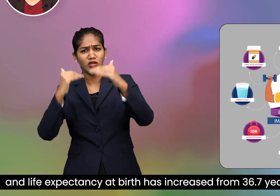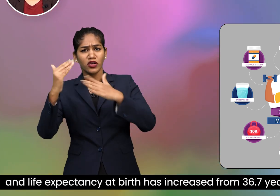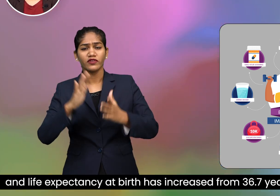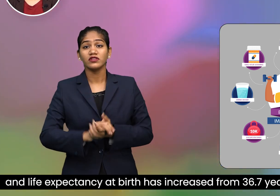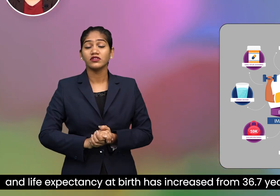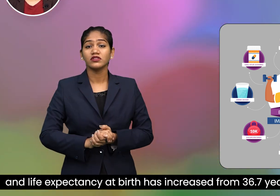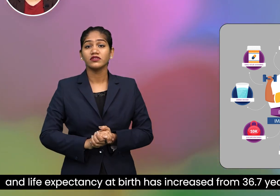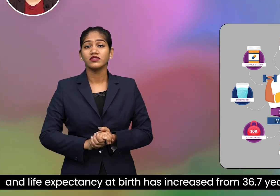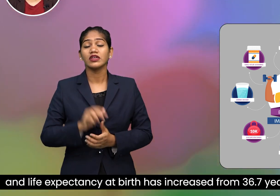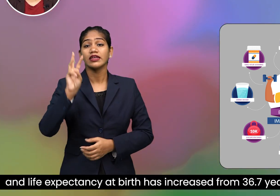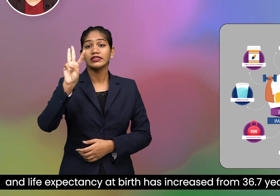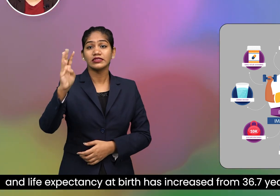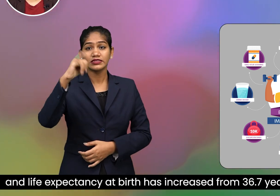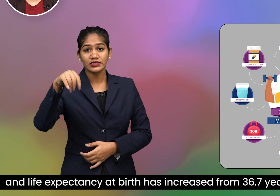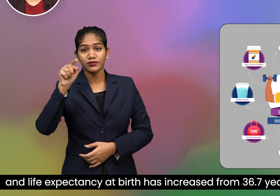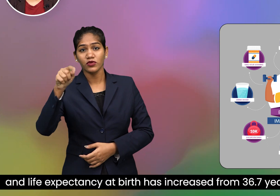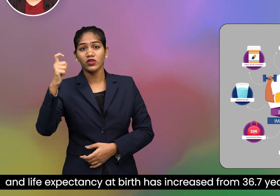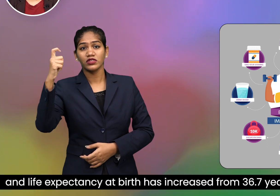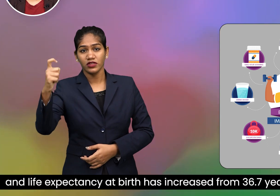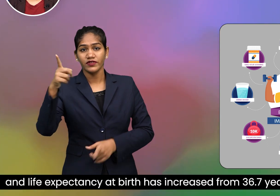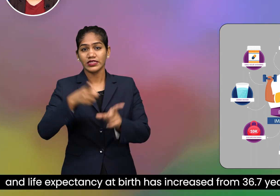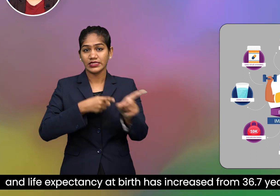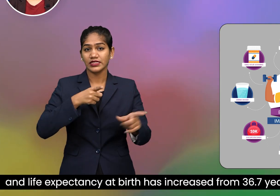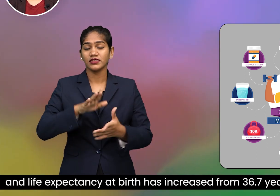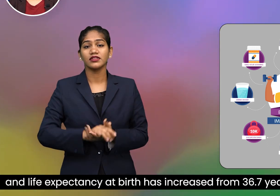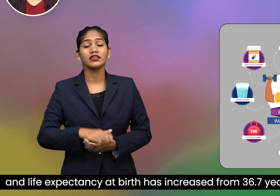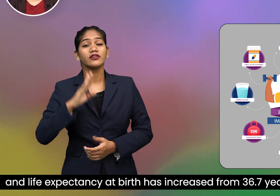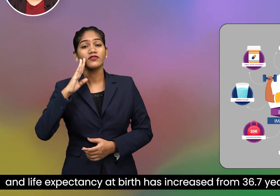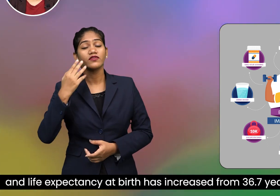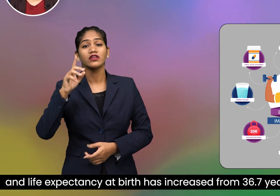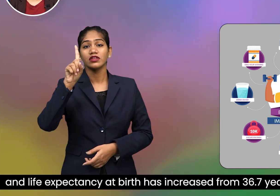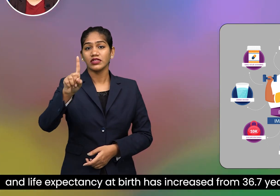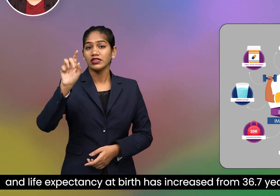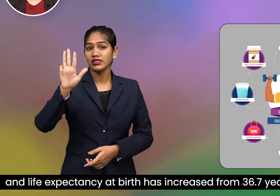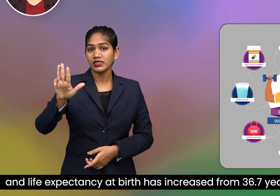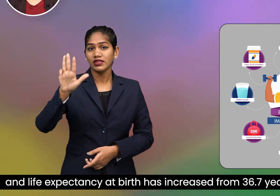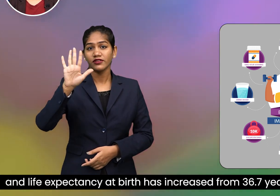from 36.7 years in 1951 to